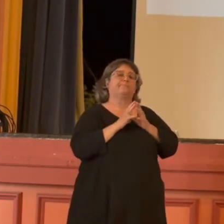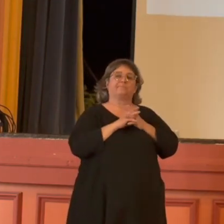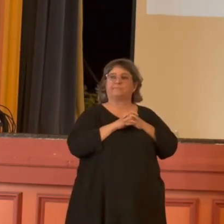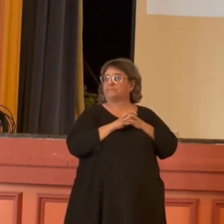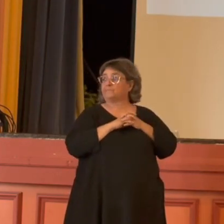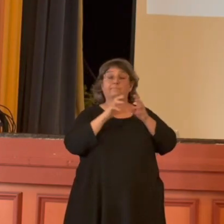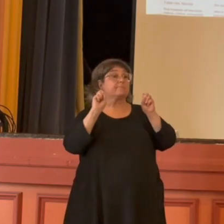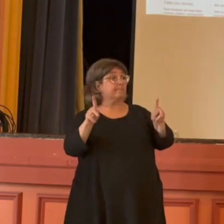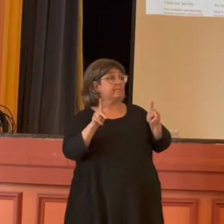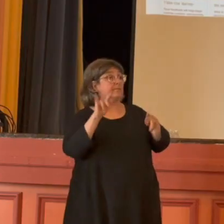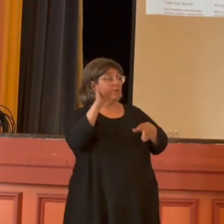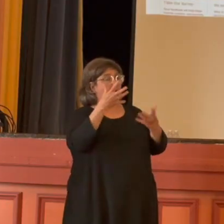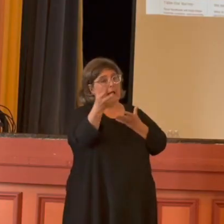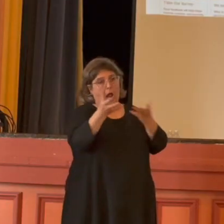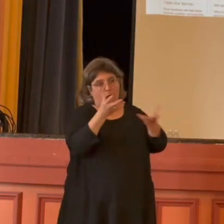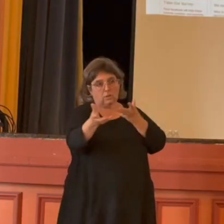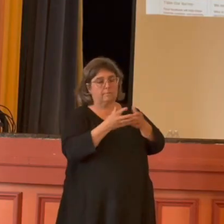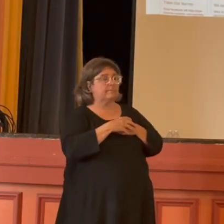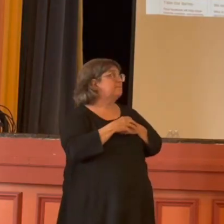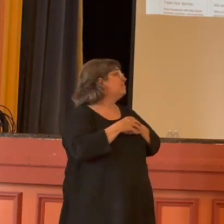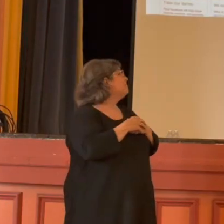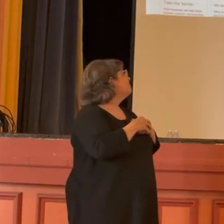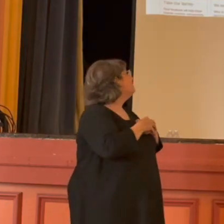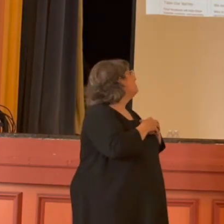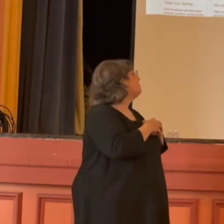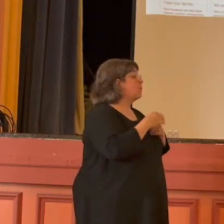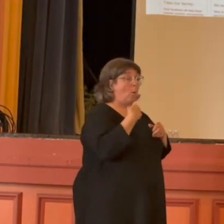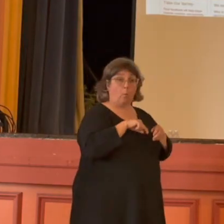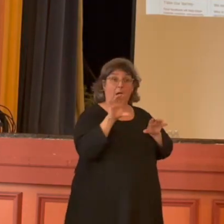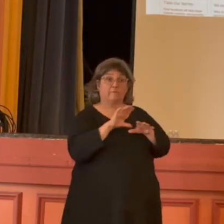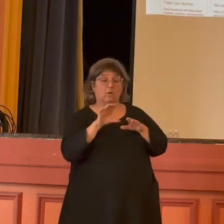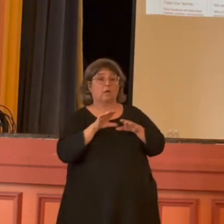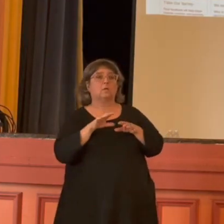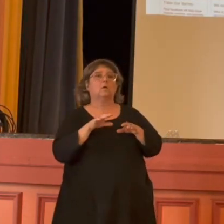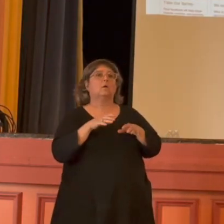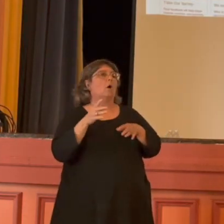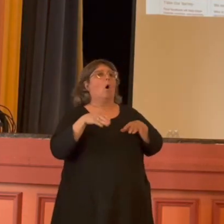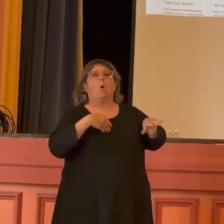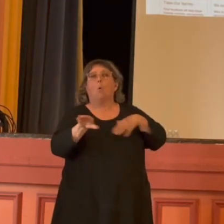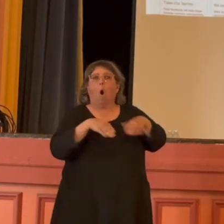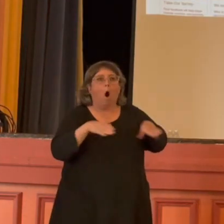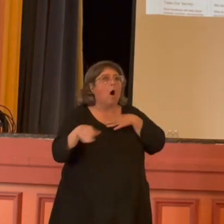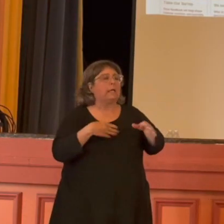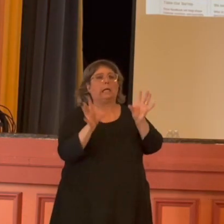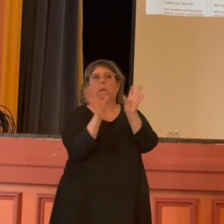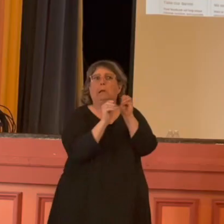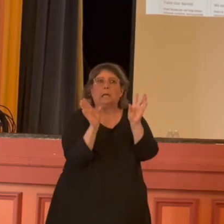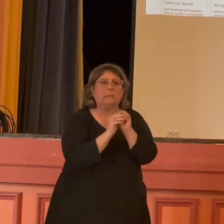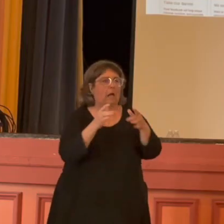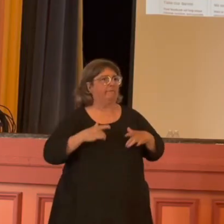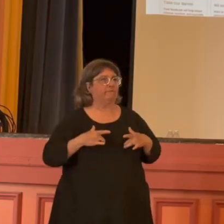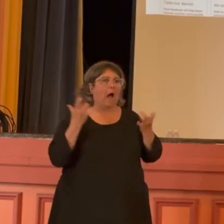So opportunities to stay engaged. We have done boots on the ground. We've participated in meetings,